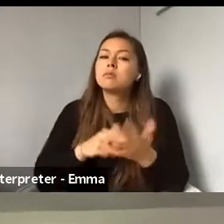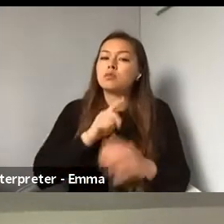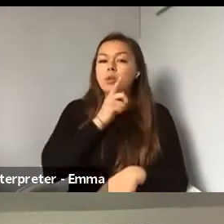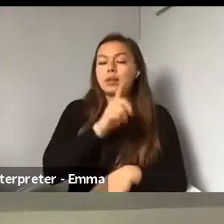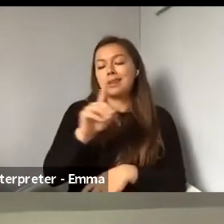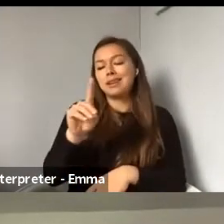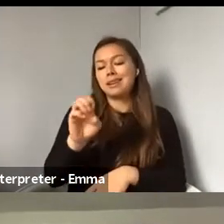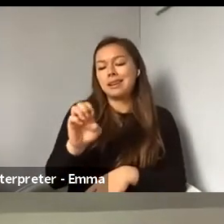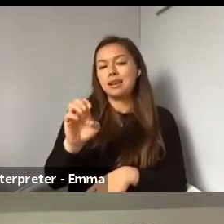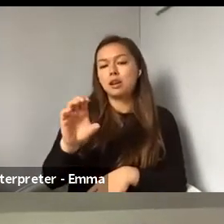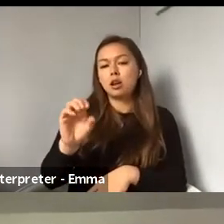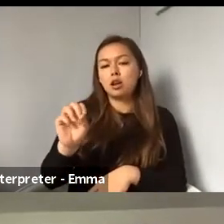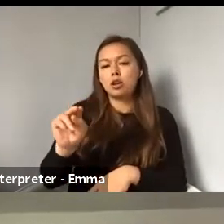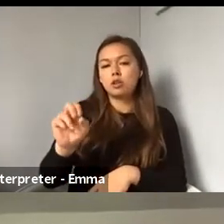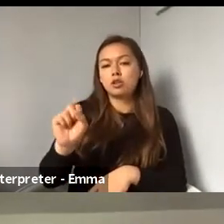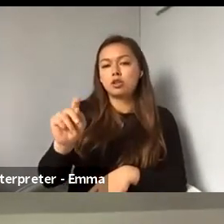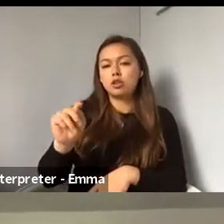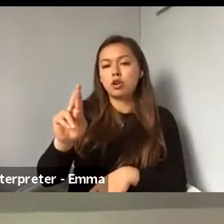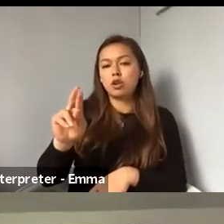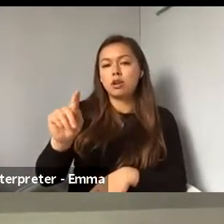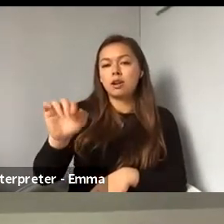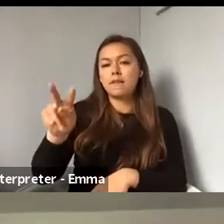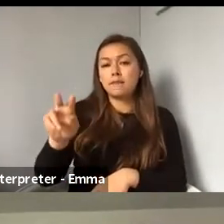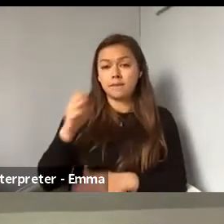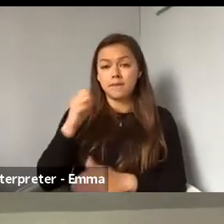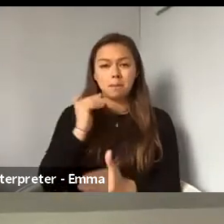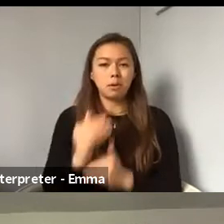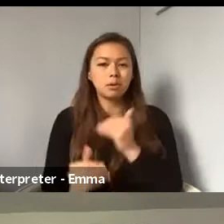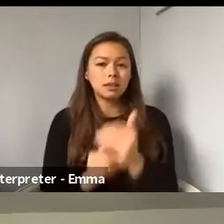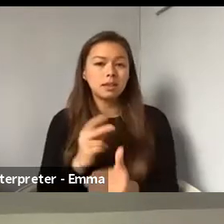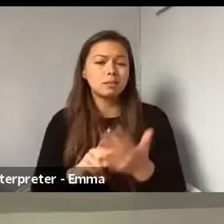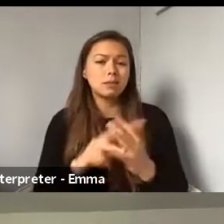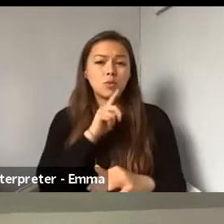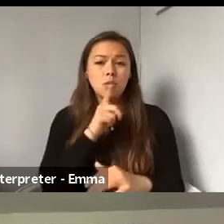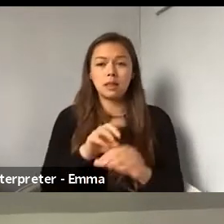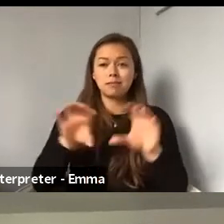very base level, it's, you know, taking it apart.